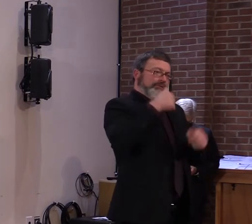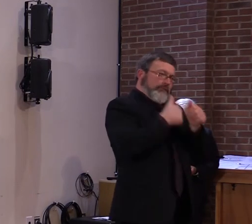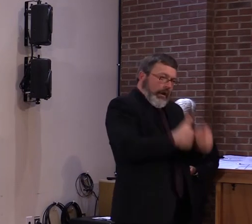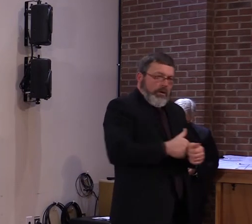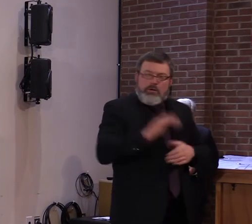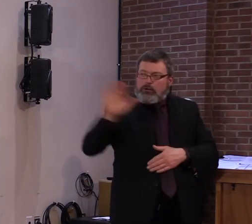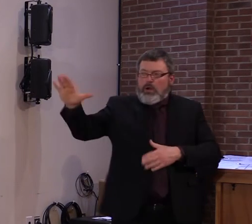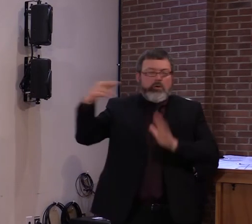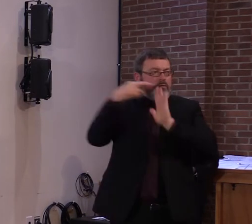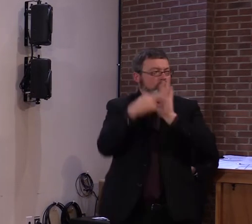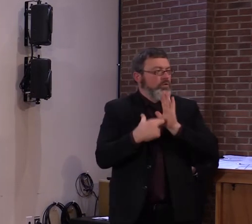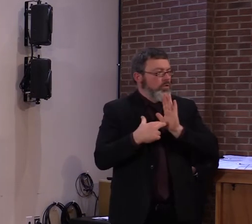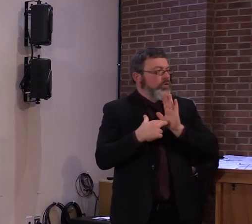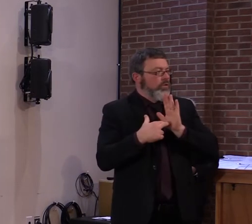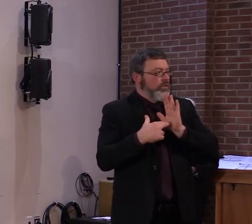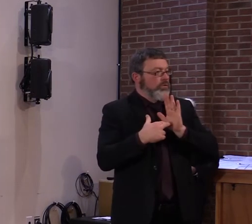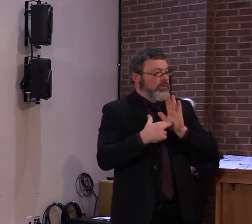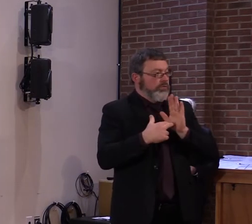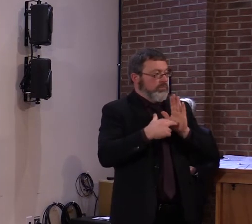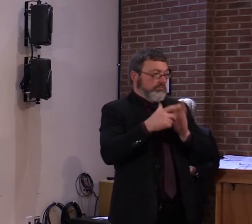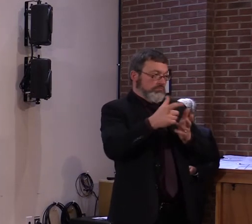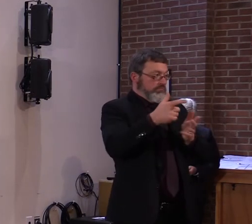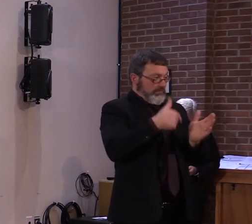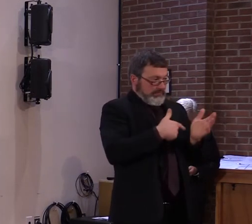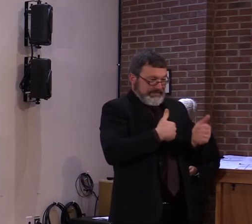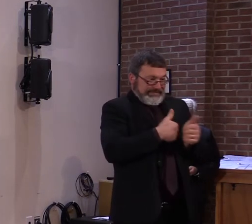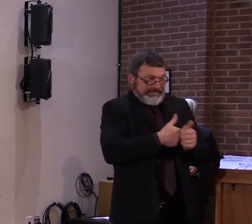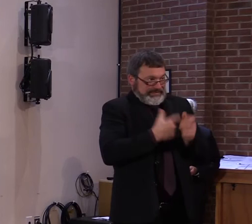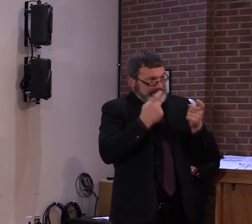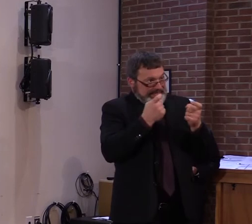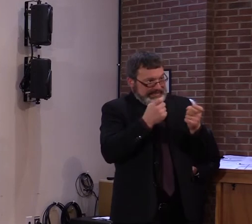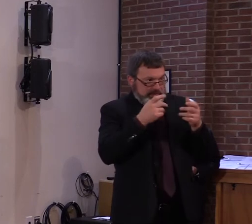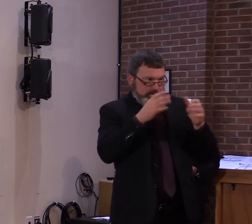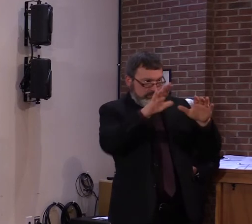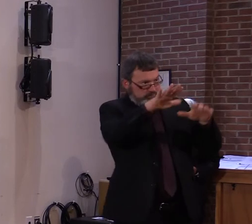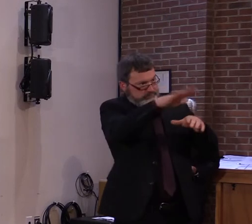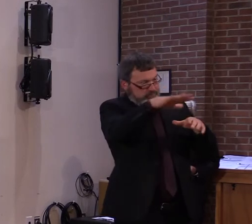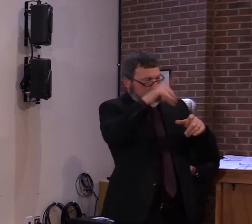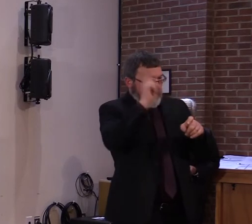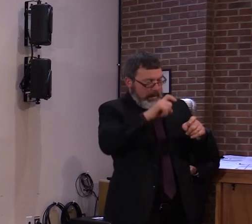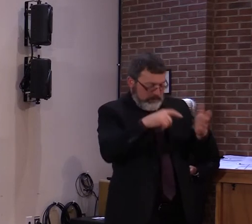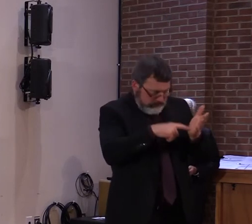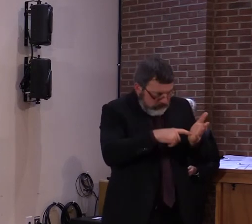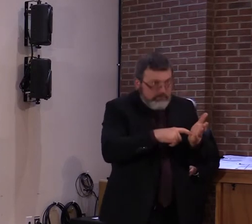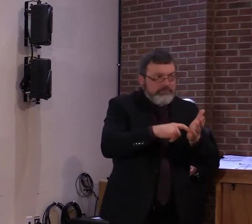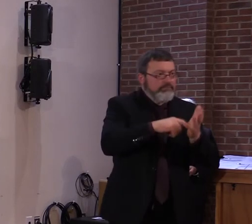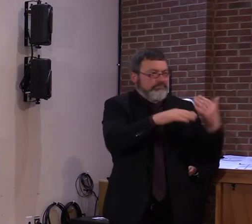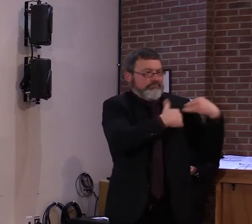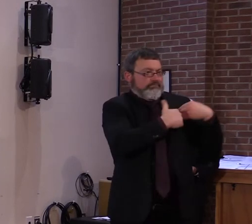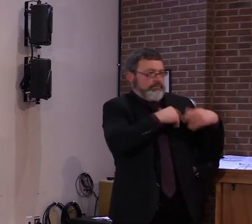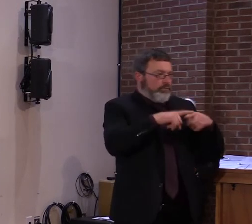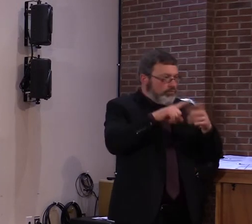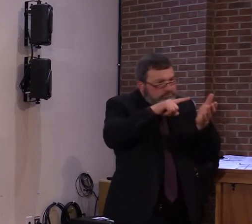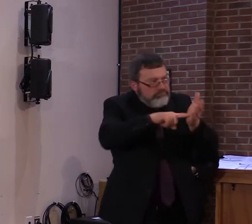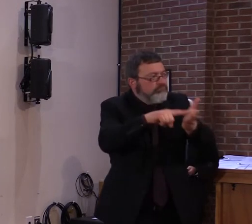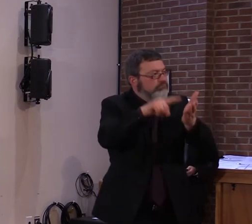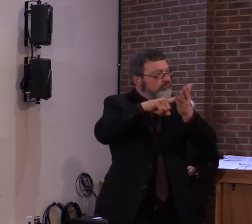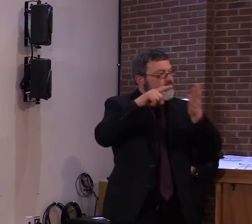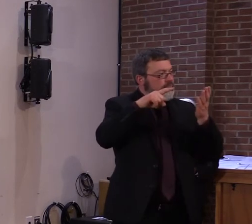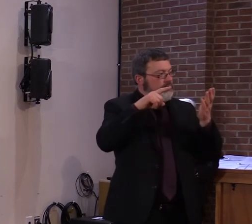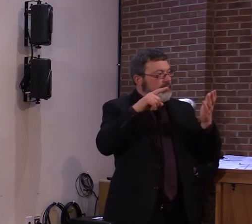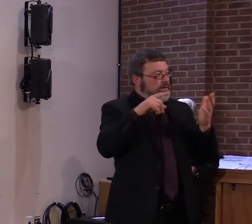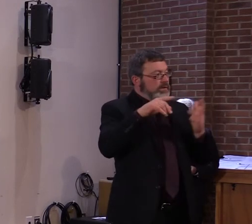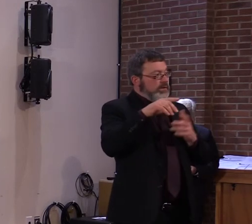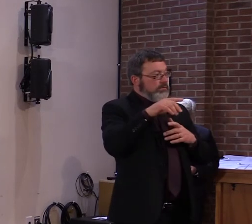forward. We're also seeing retailers, for example, and restaurant owners who are on their own doing the same thing,